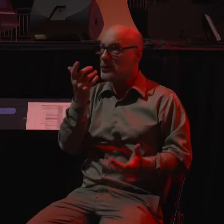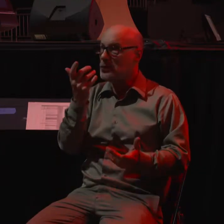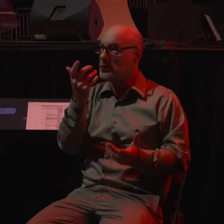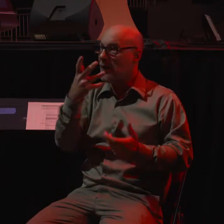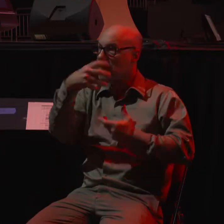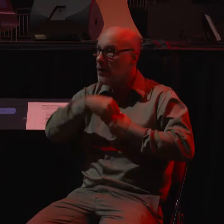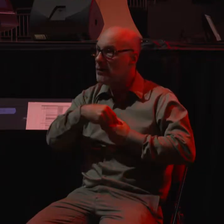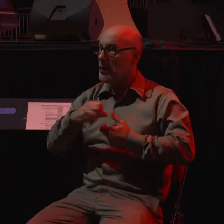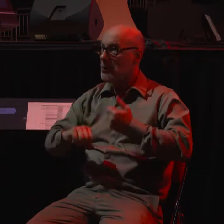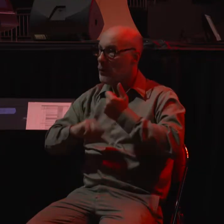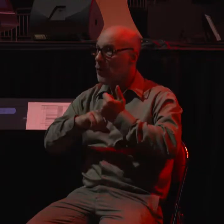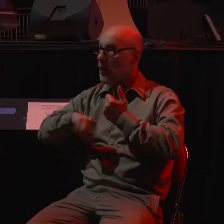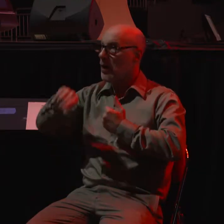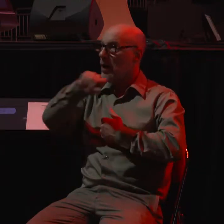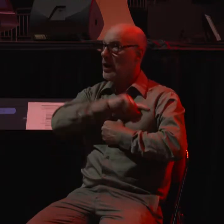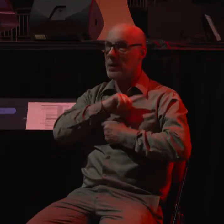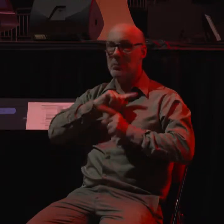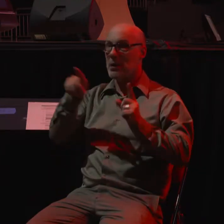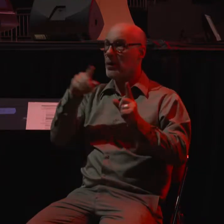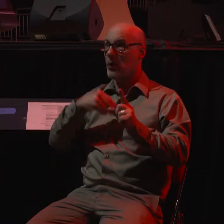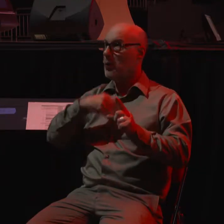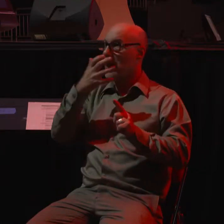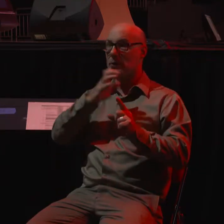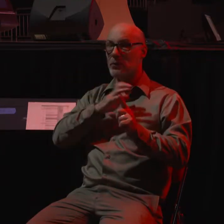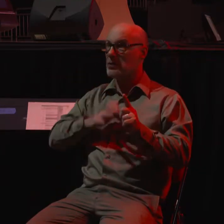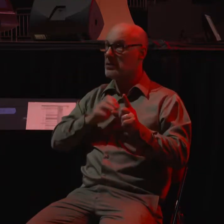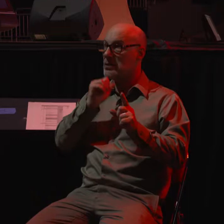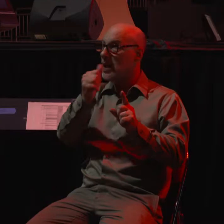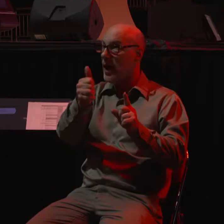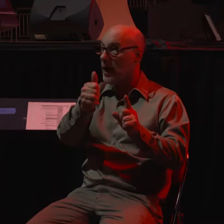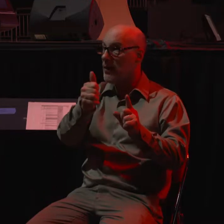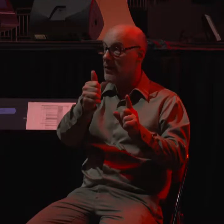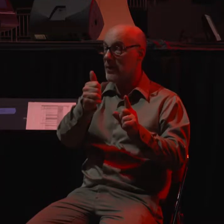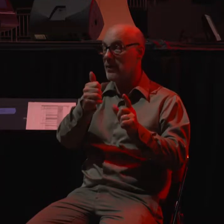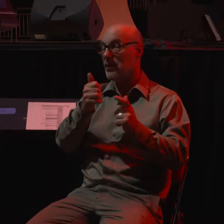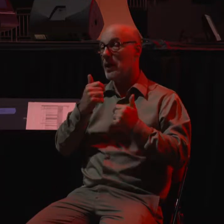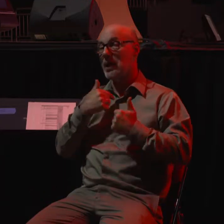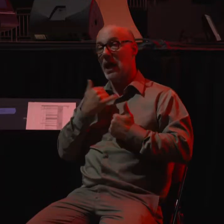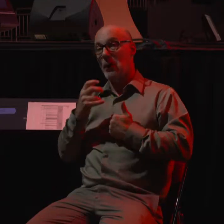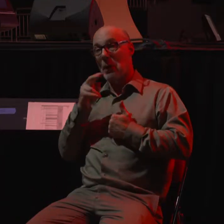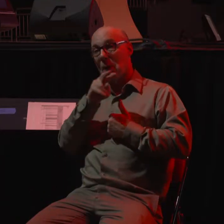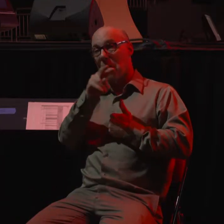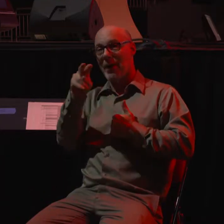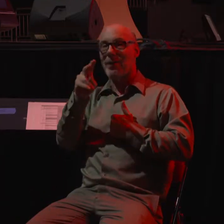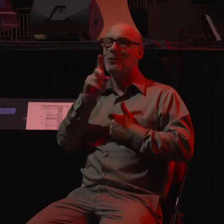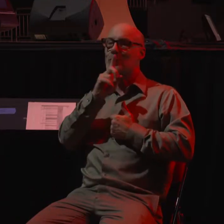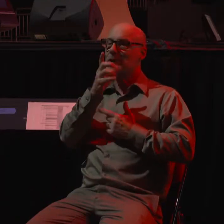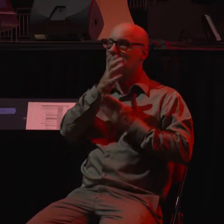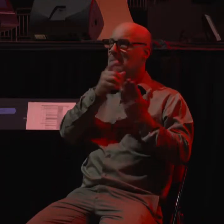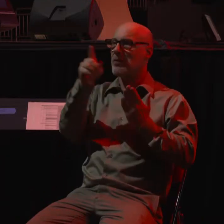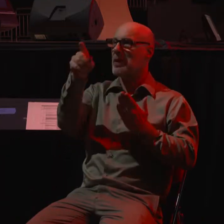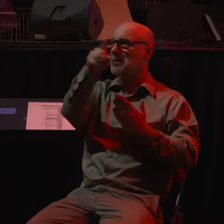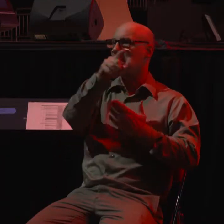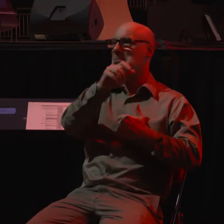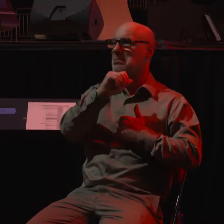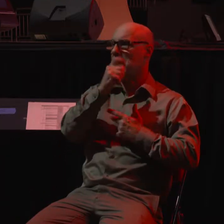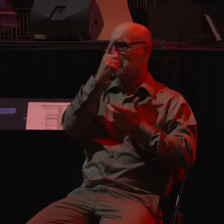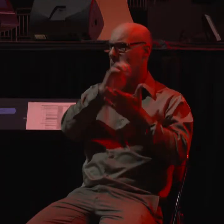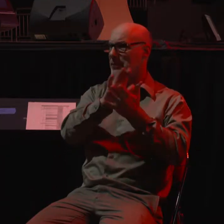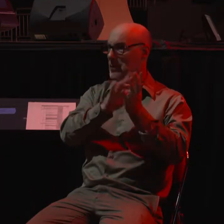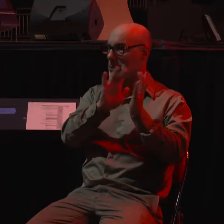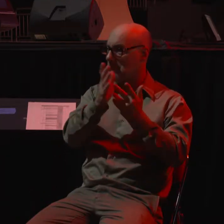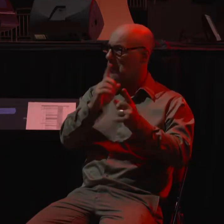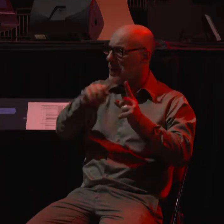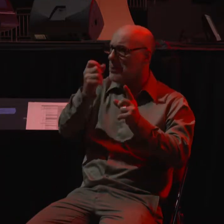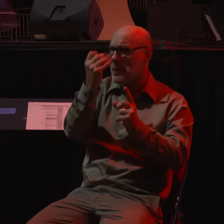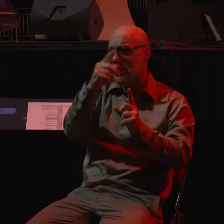white Christians, and I'm sure, looking back with our filters today, some of those would be mainline that wouldn't believe the Bible's true, but a lot of them would be evangelical who have the